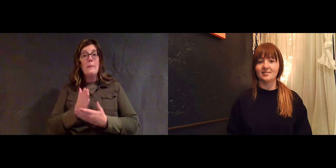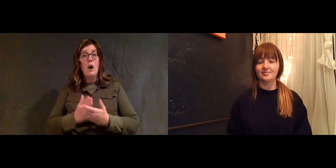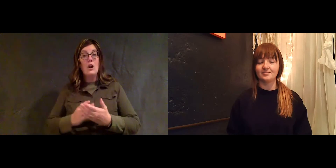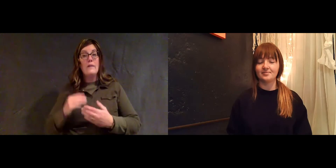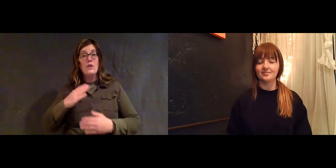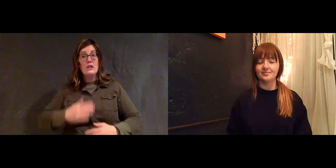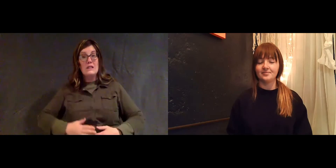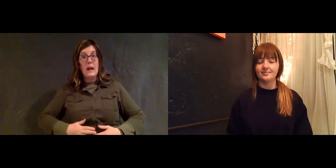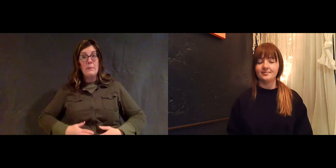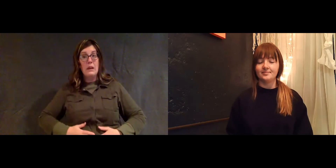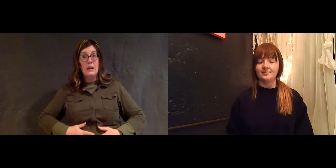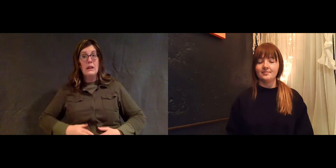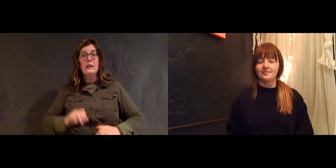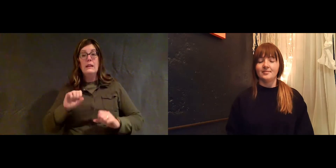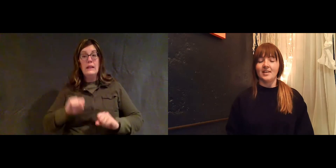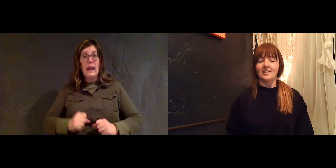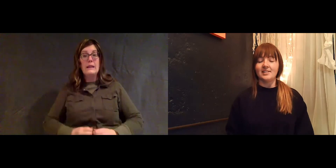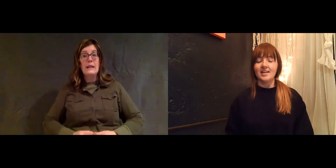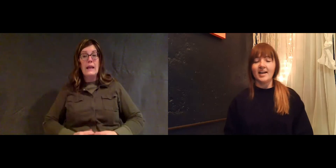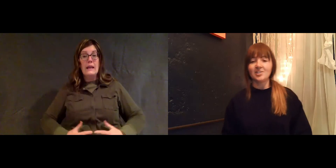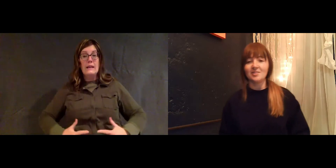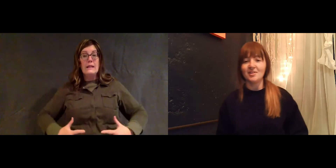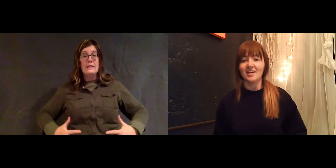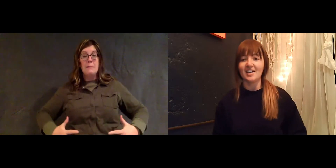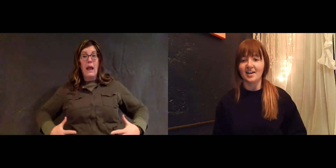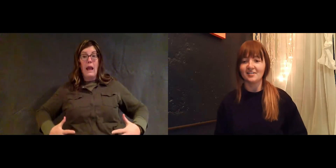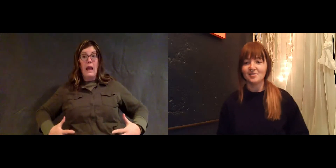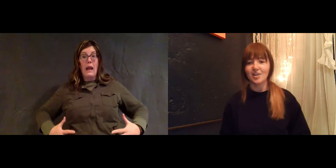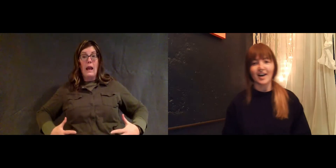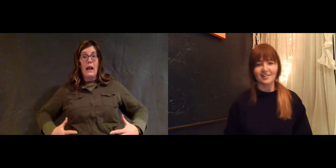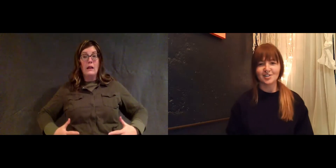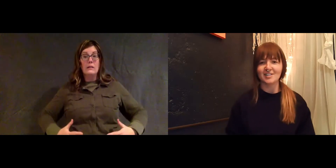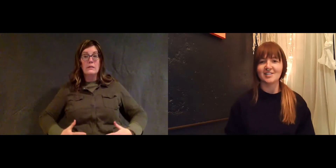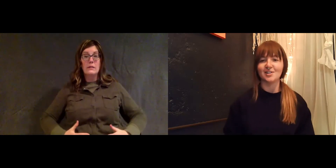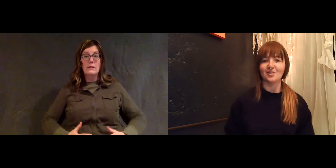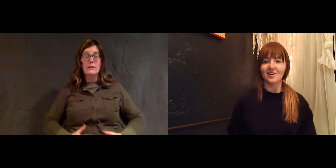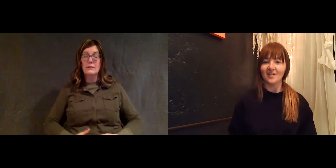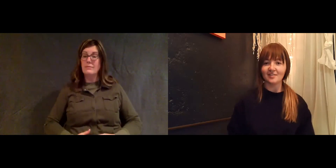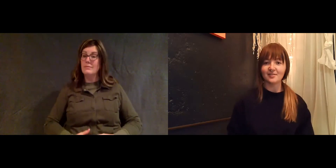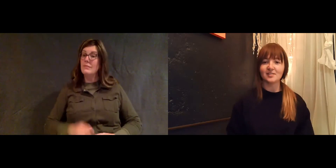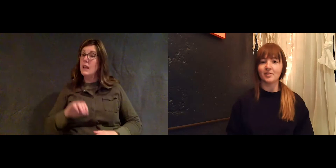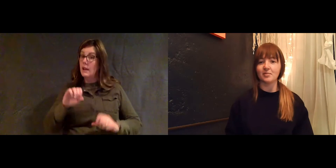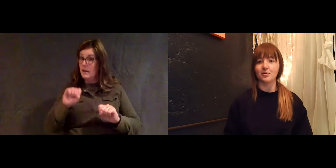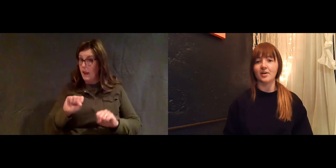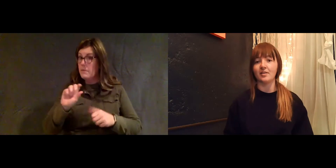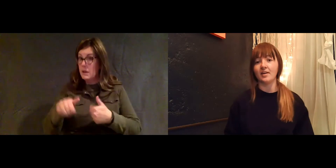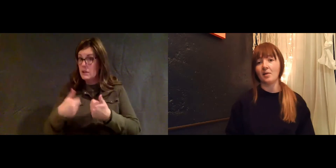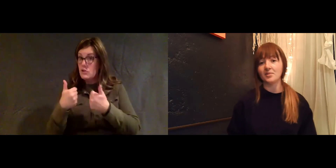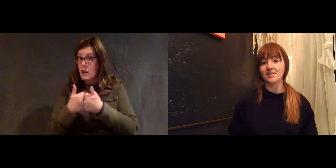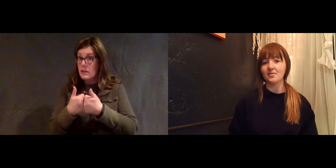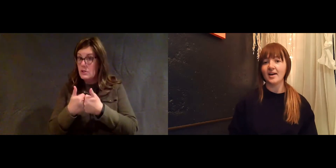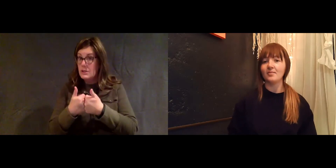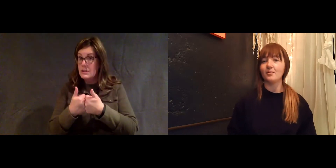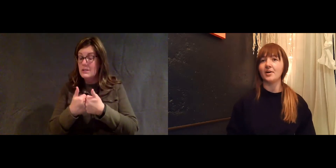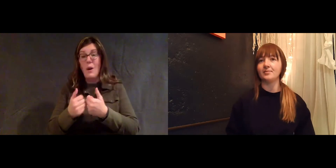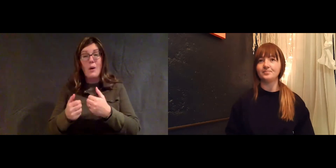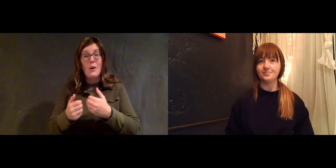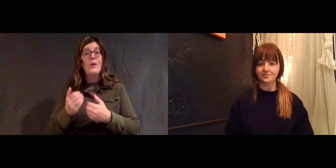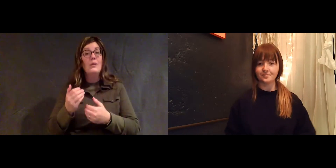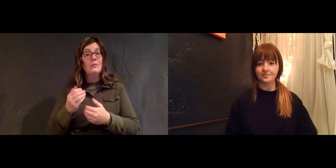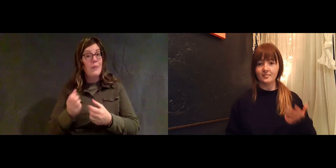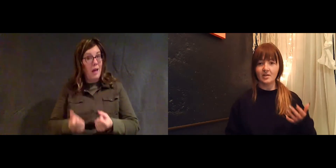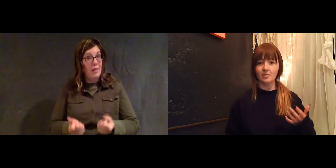expands. And this can actually be kind of challenging to do. A lot of us might breathe the opposite way,